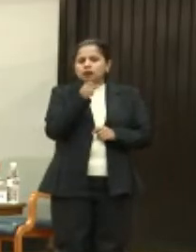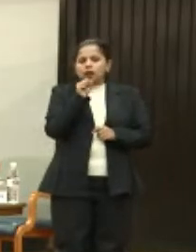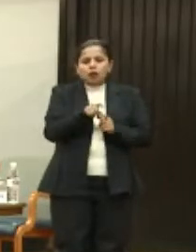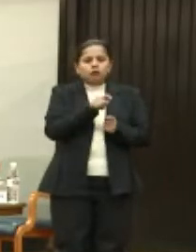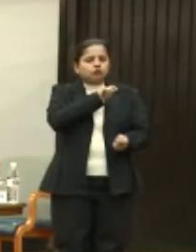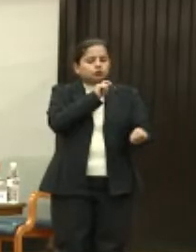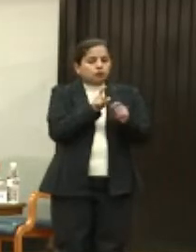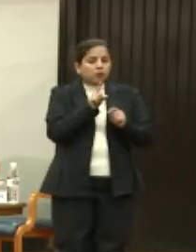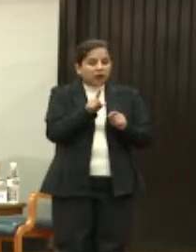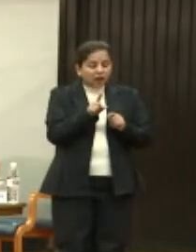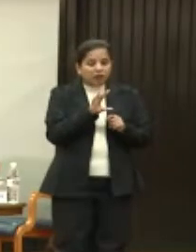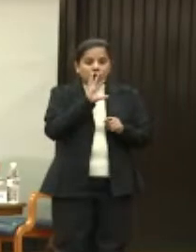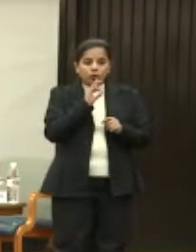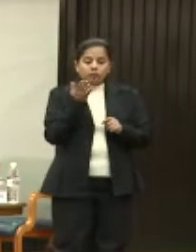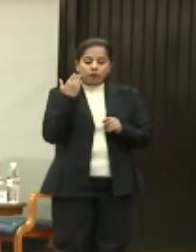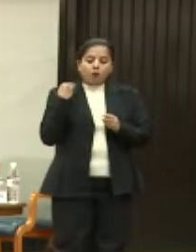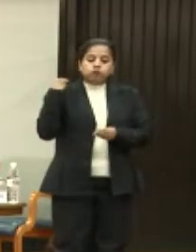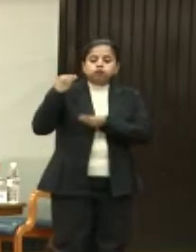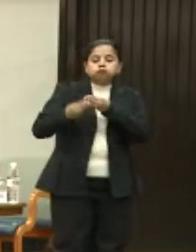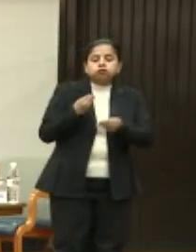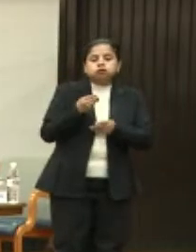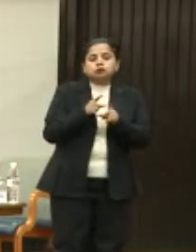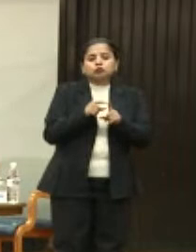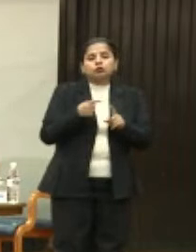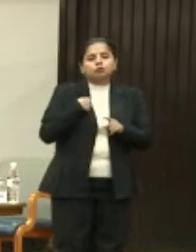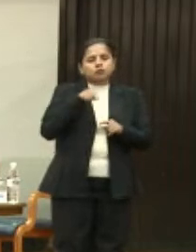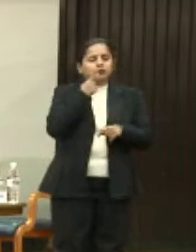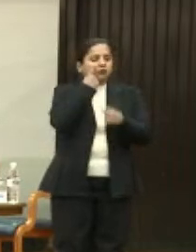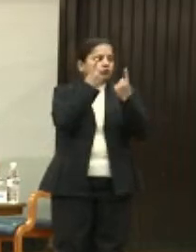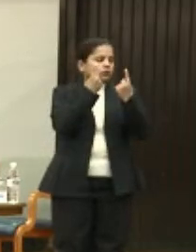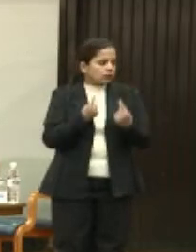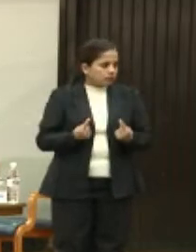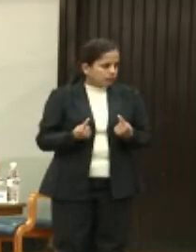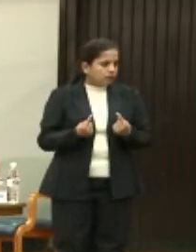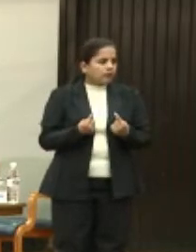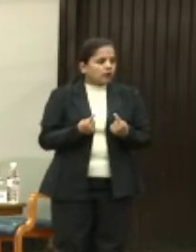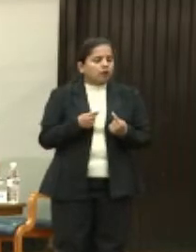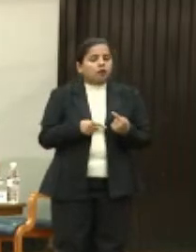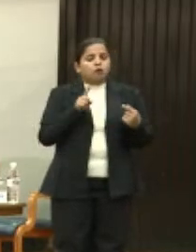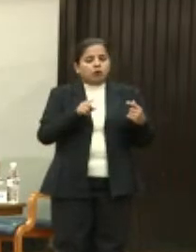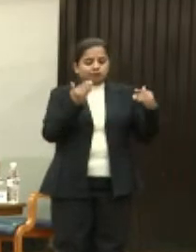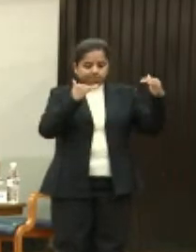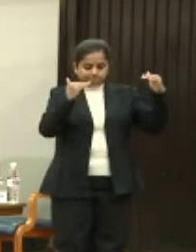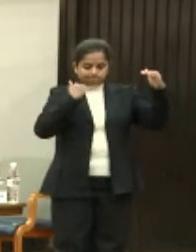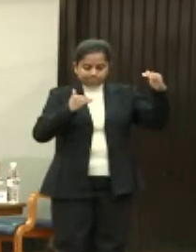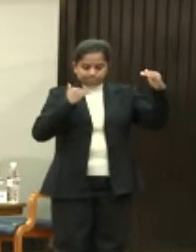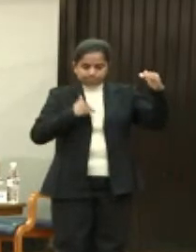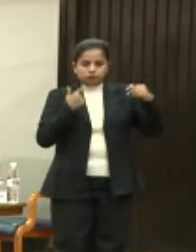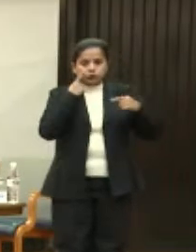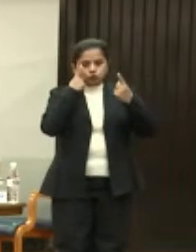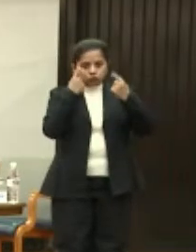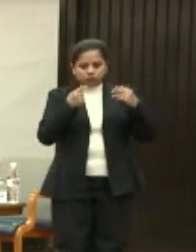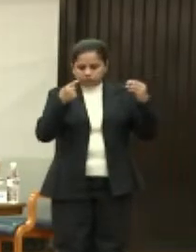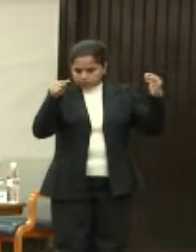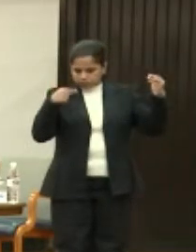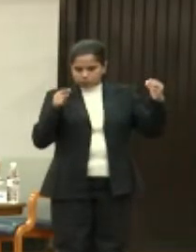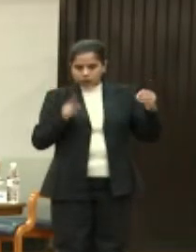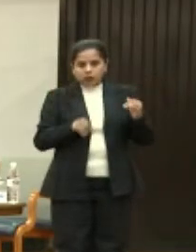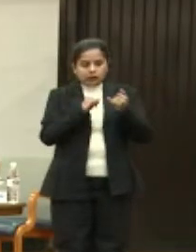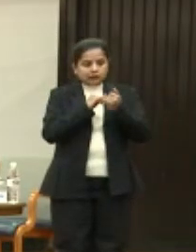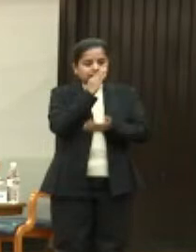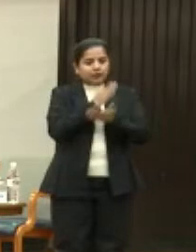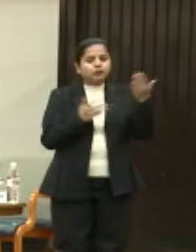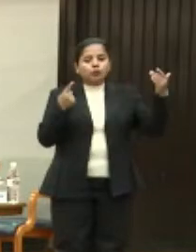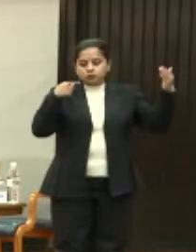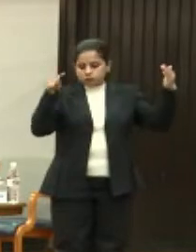In a more holistic sense, we need to examine item by item, section by